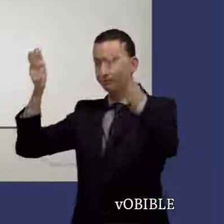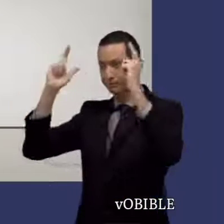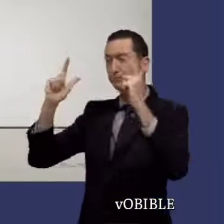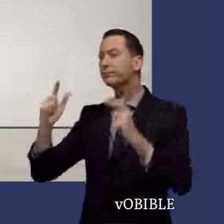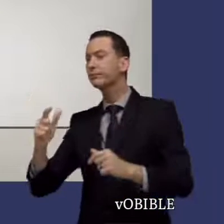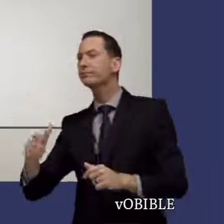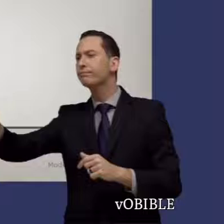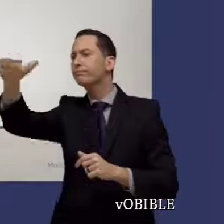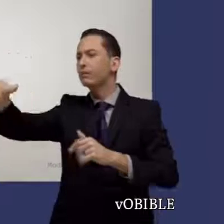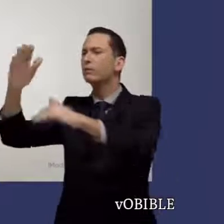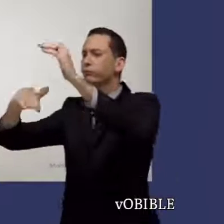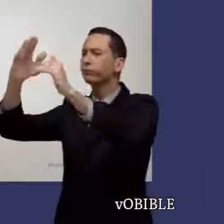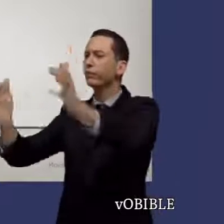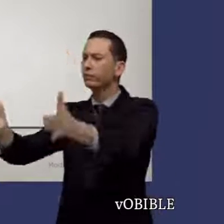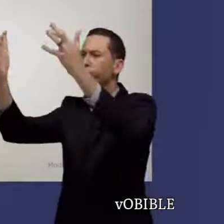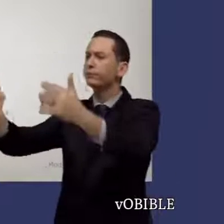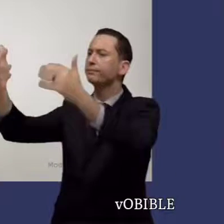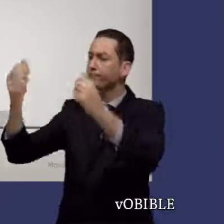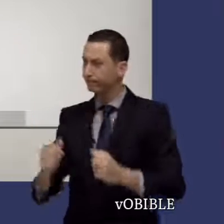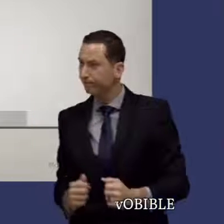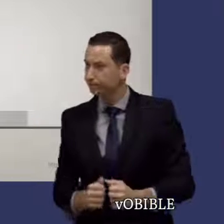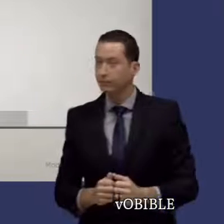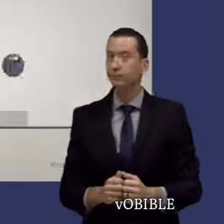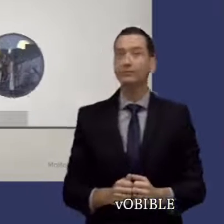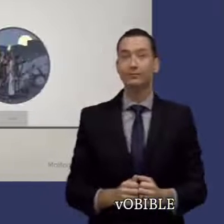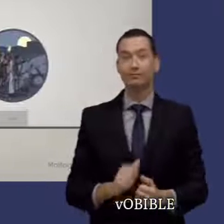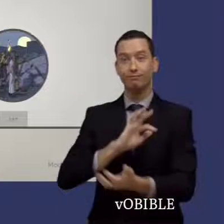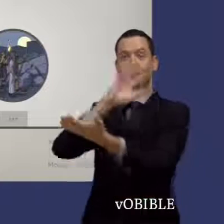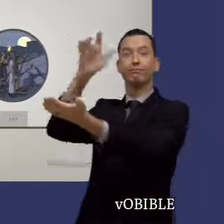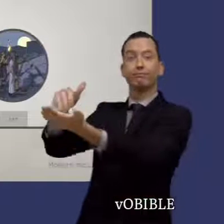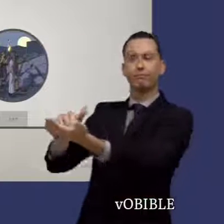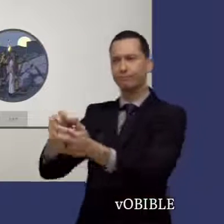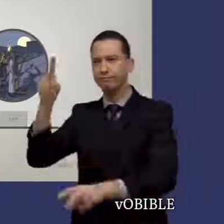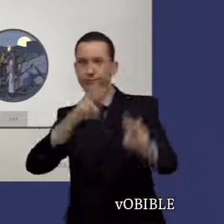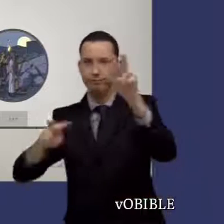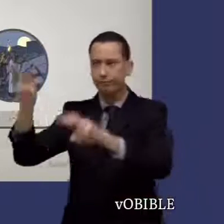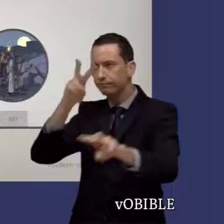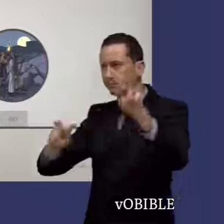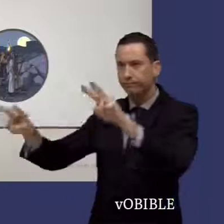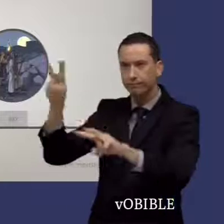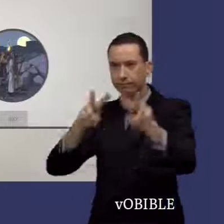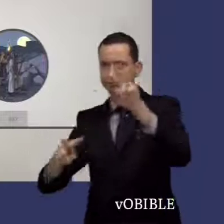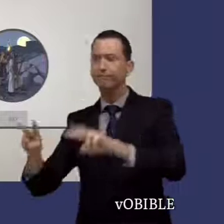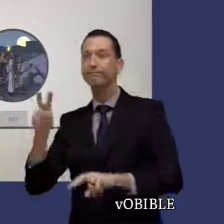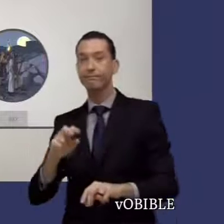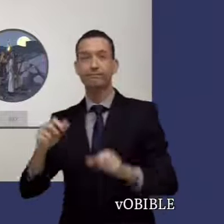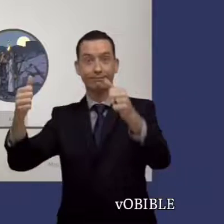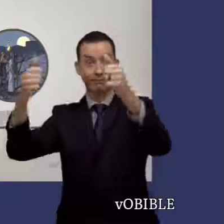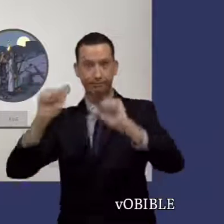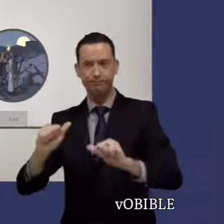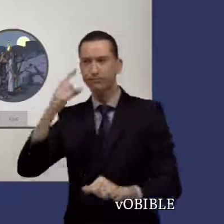governor and granted him permission to rebuild the walls. Upon arrival, Nehemiah inspected the city